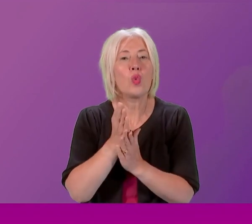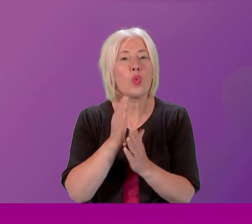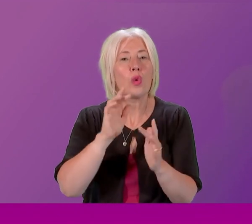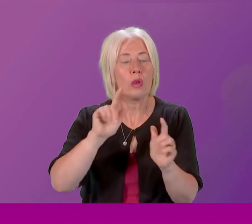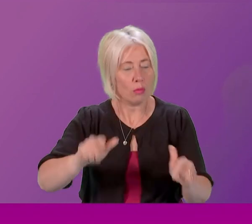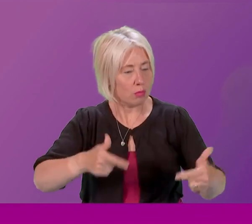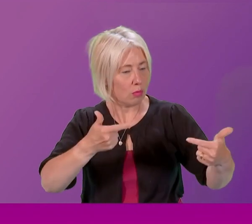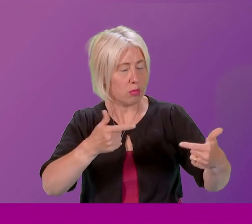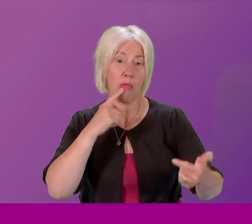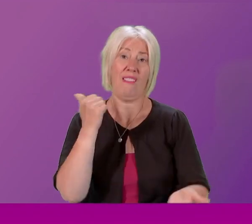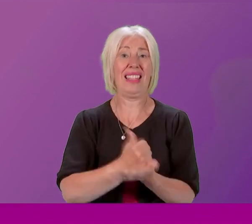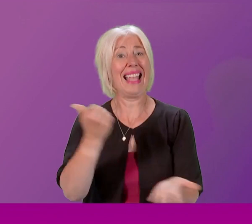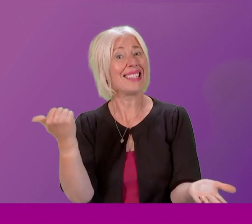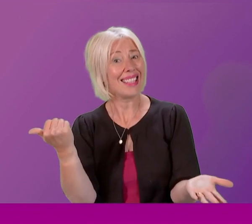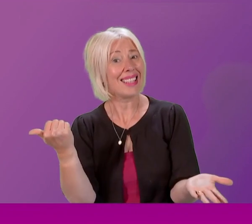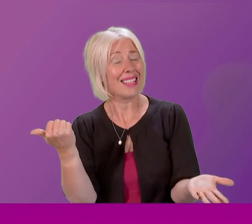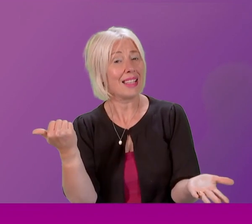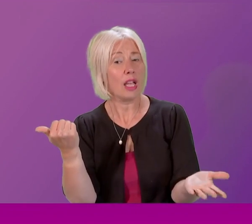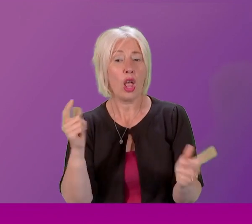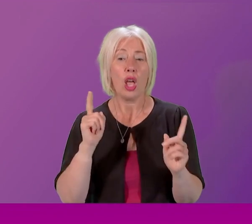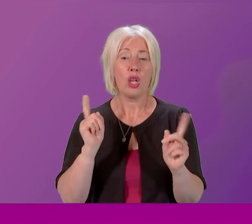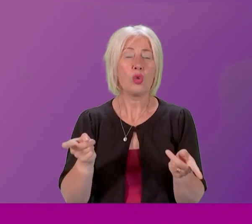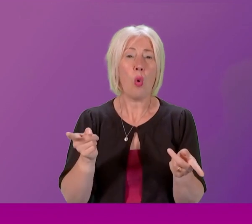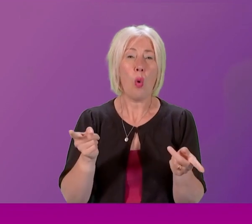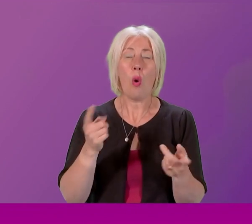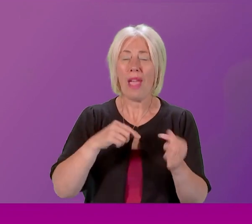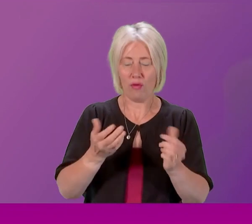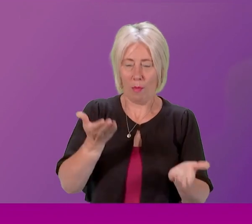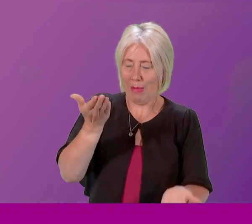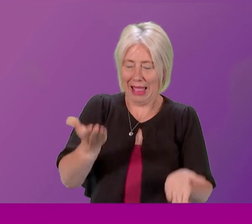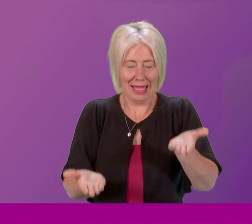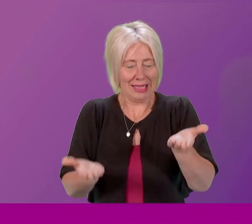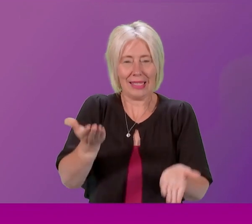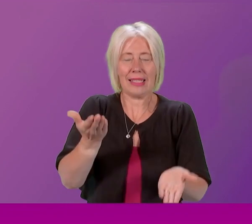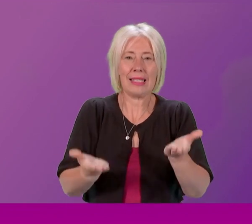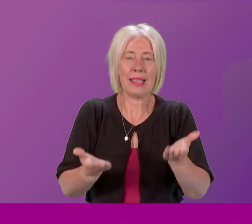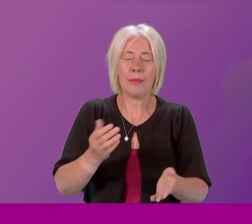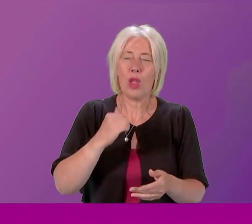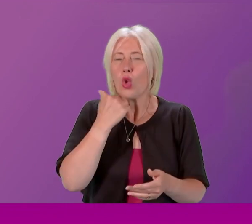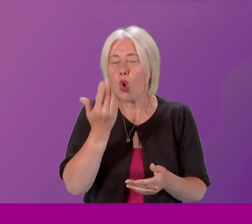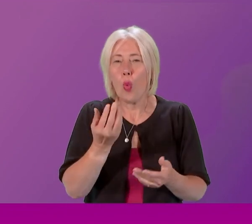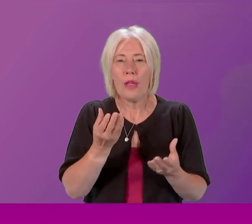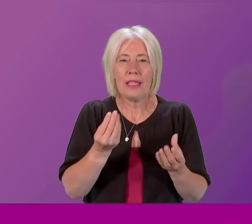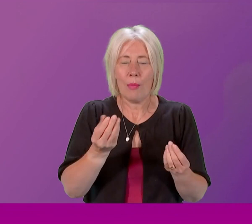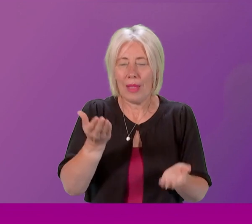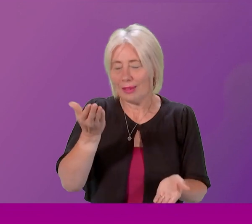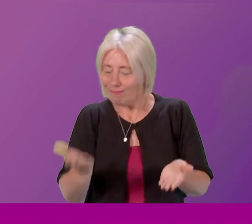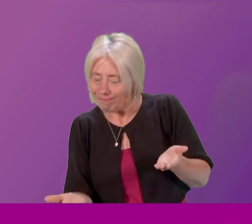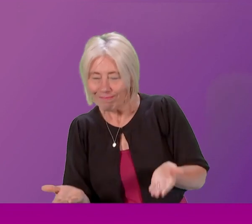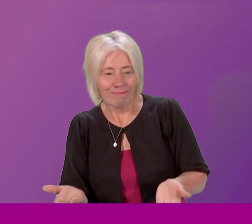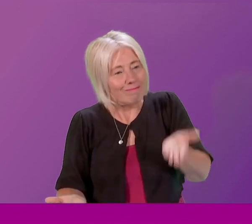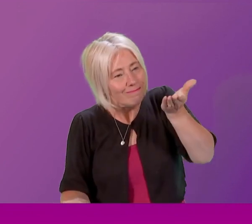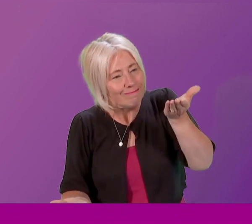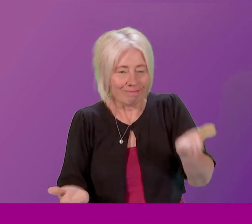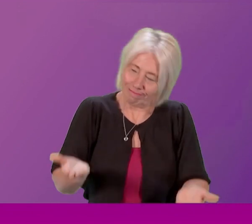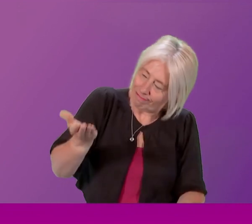really, really great. So I think, you know, we've always got to balance these things. There's always a yin and yang to everything. But I